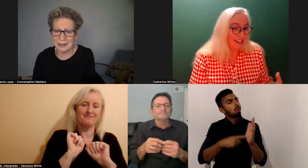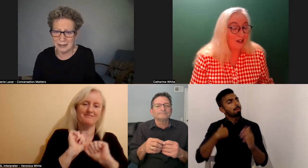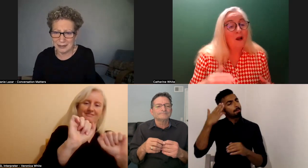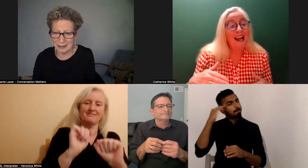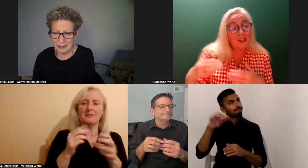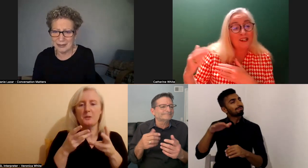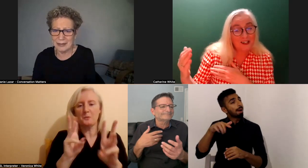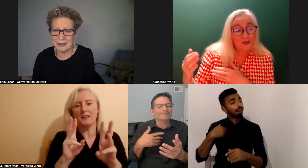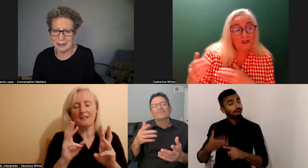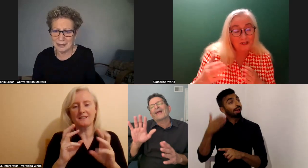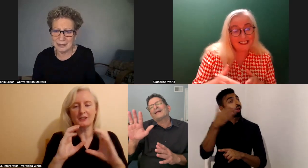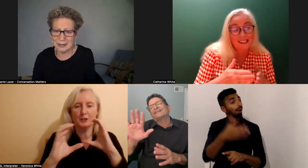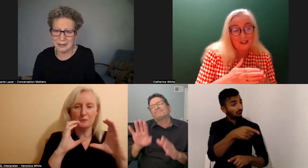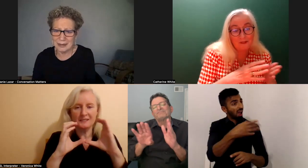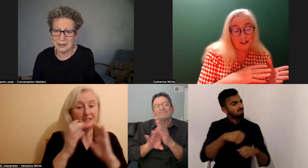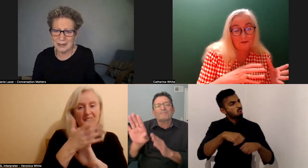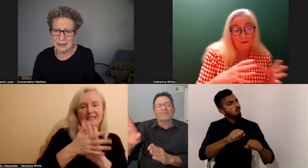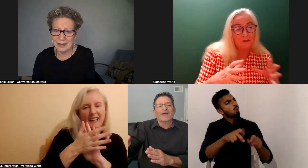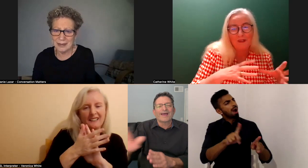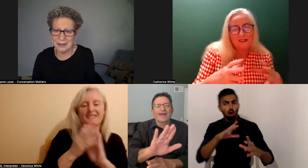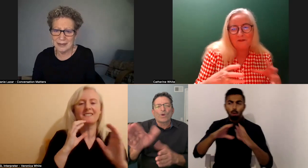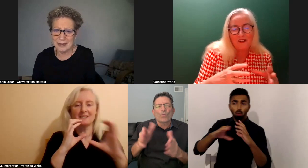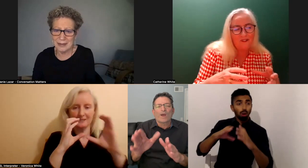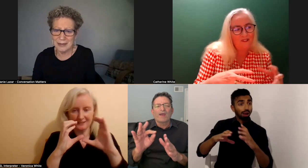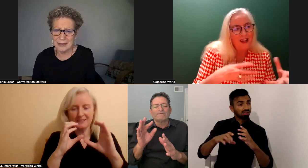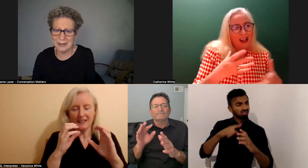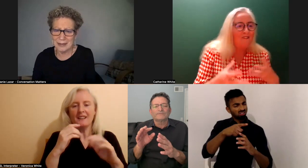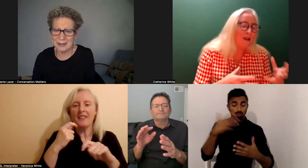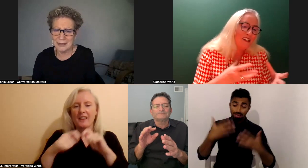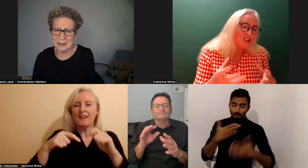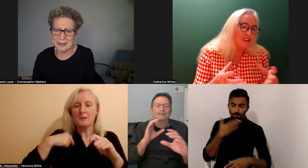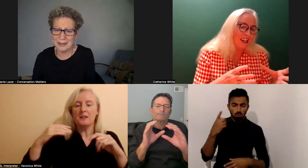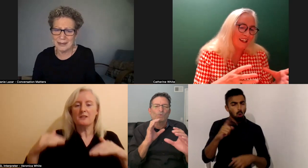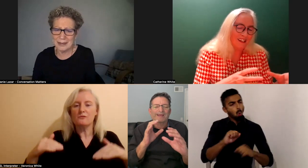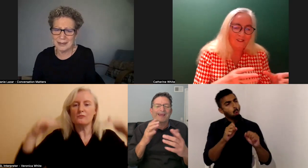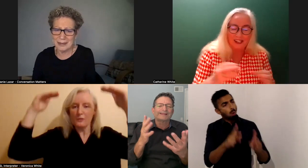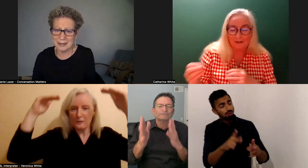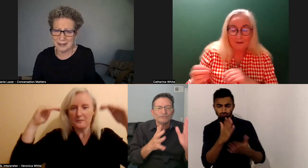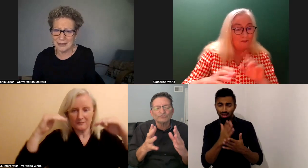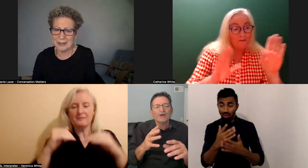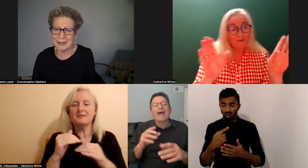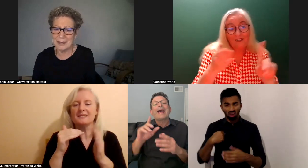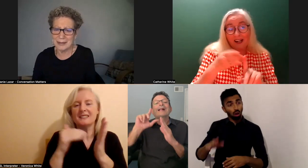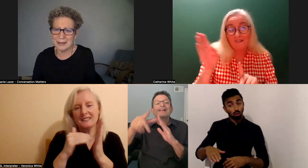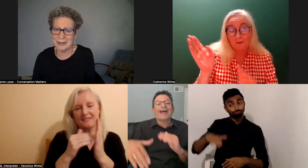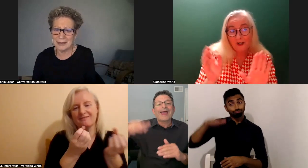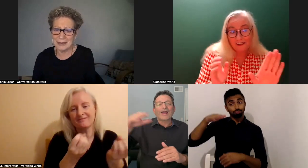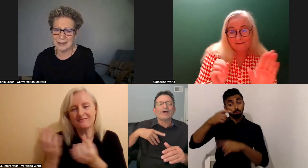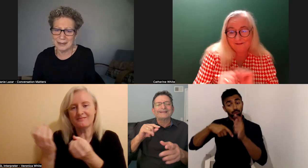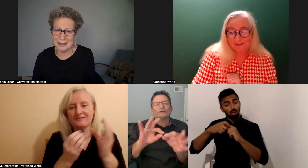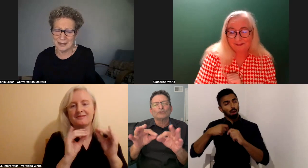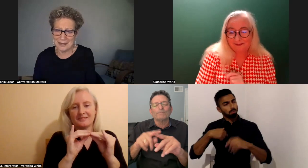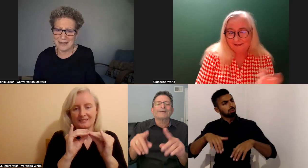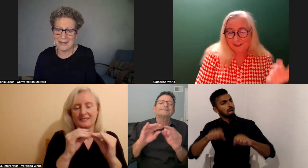of communicating. As we got older, we did end up interpreting with them, but it was more of a family chit-chat kind of thing. But I've gone off the